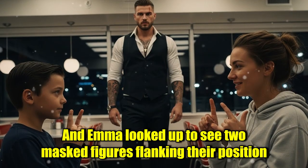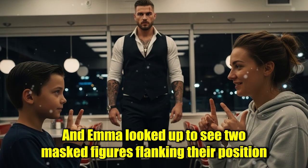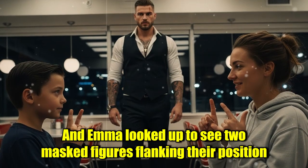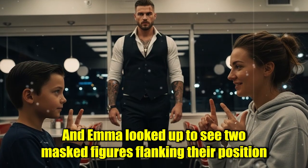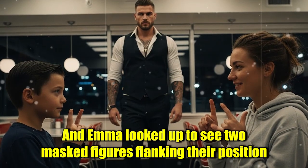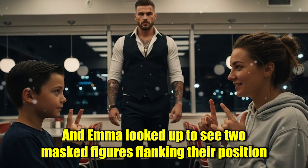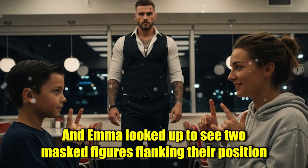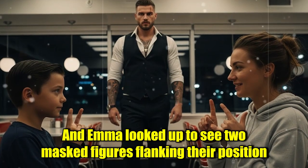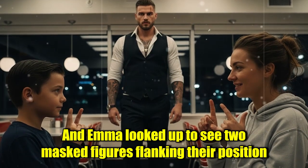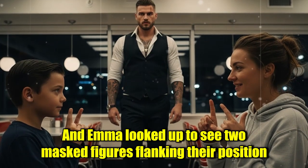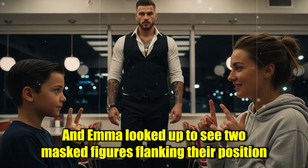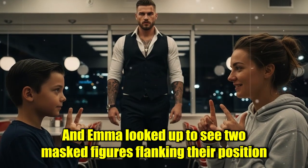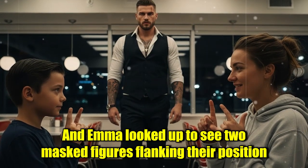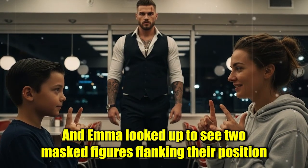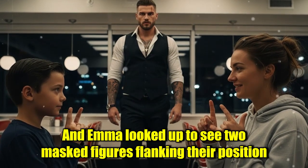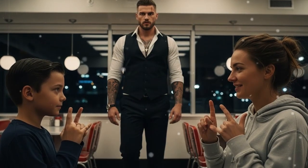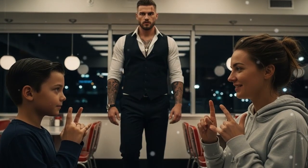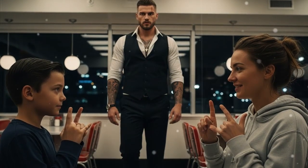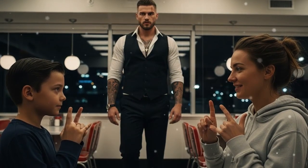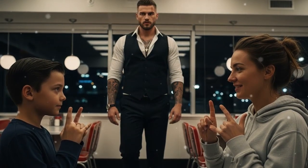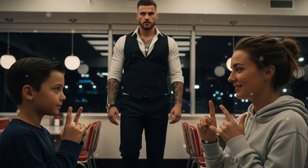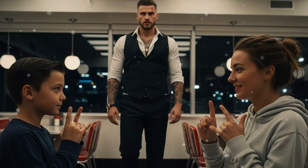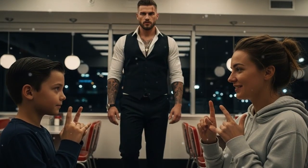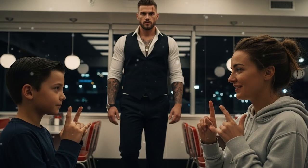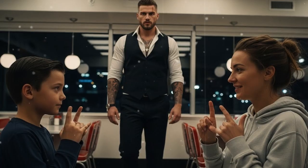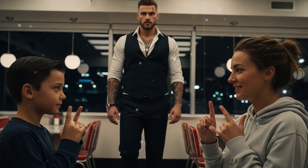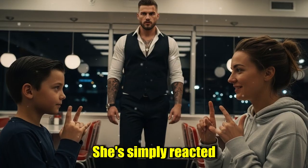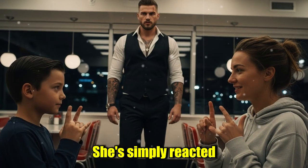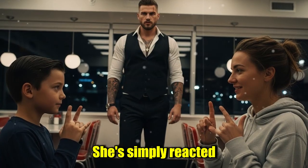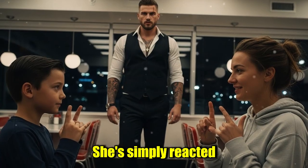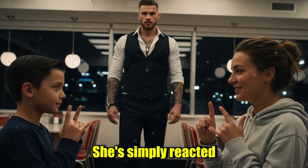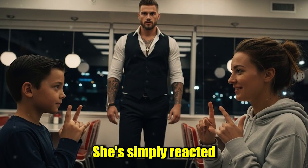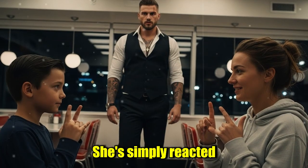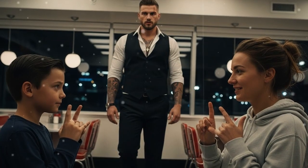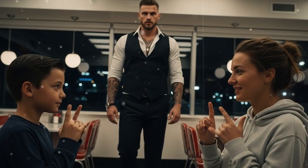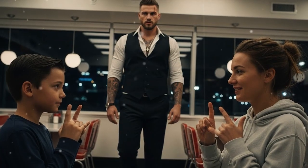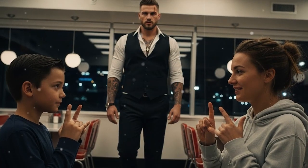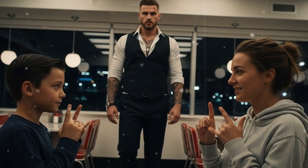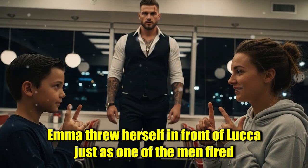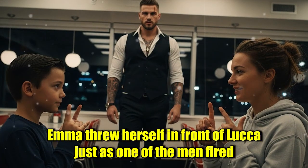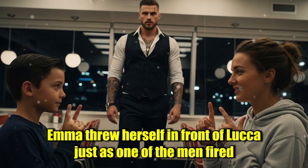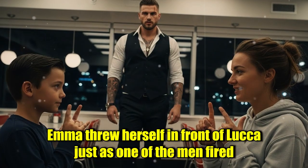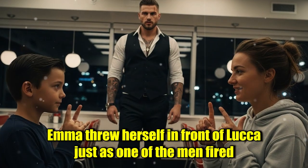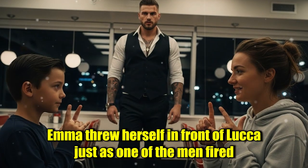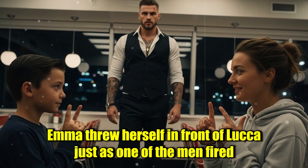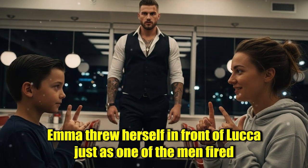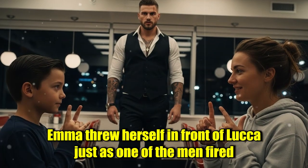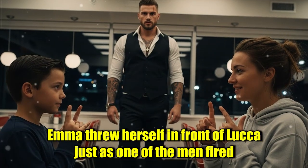see 2 masked figures flanking their position. She didn't think. She simply reacted. Emma threw herself in front of